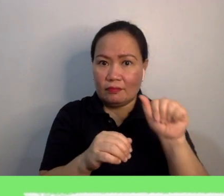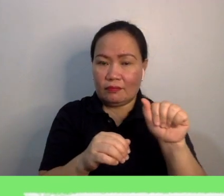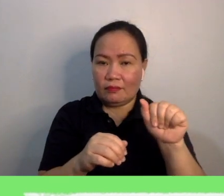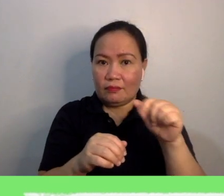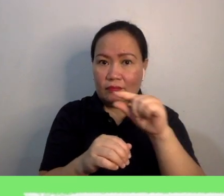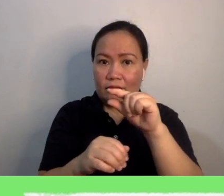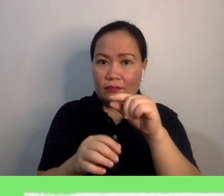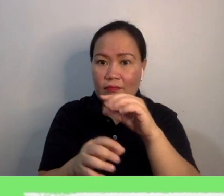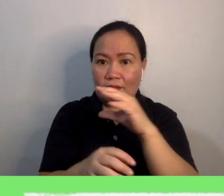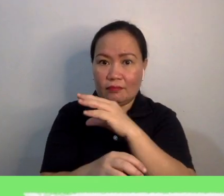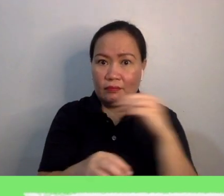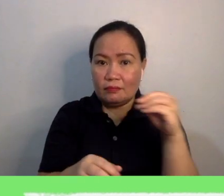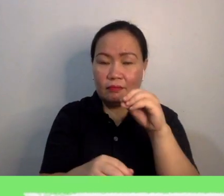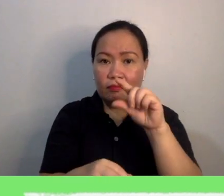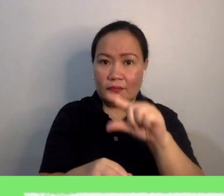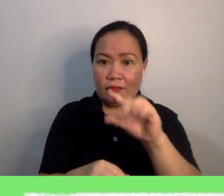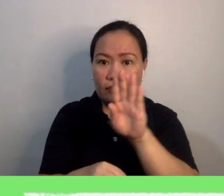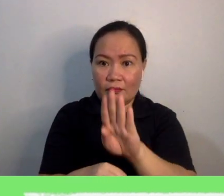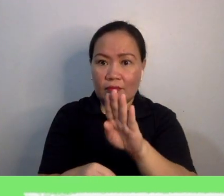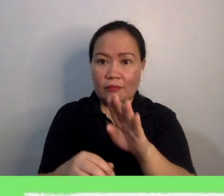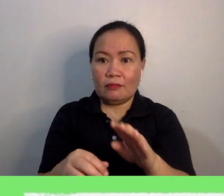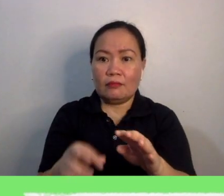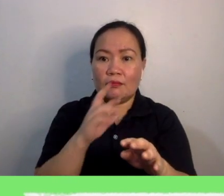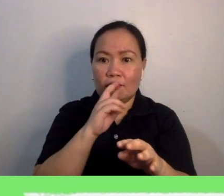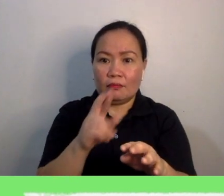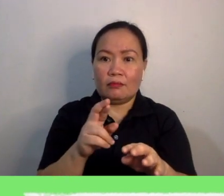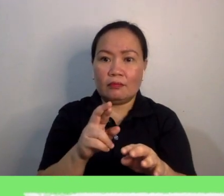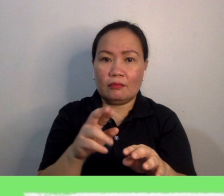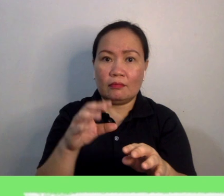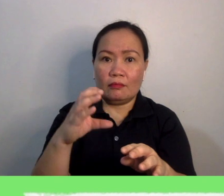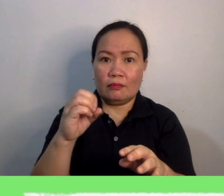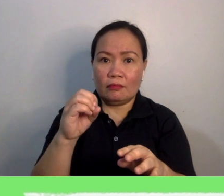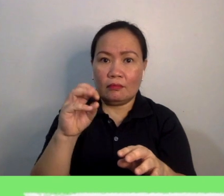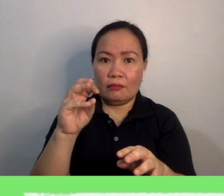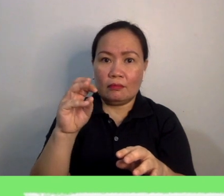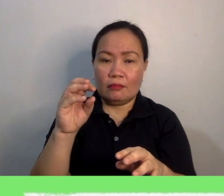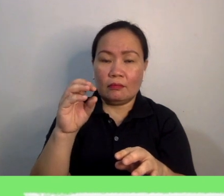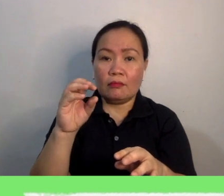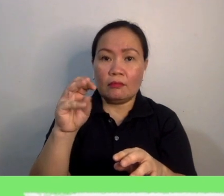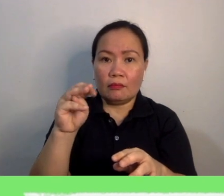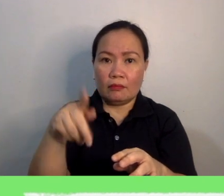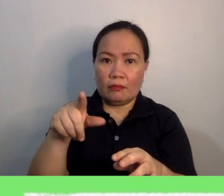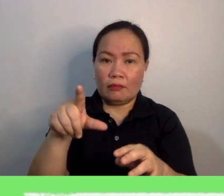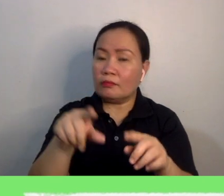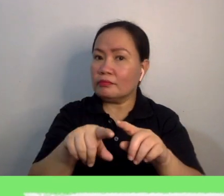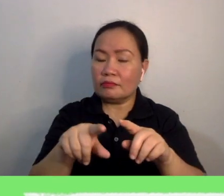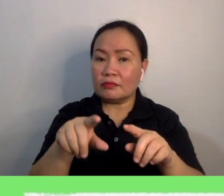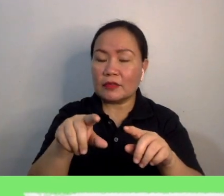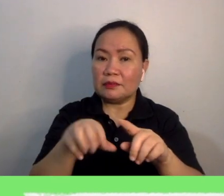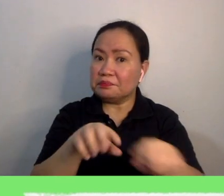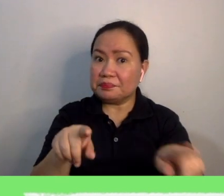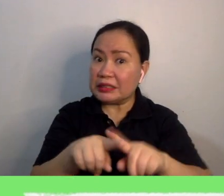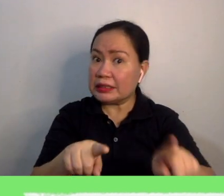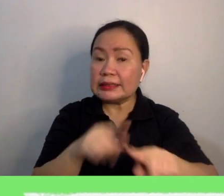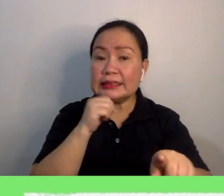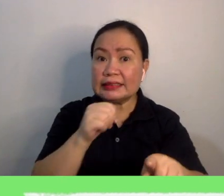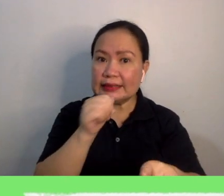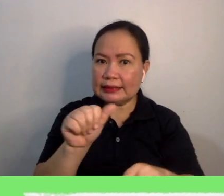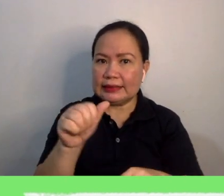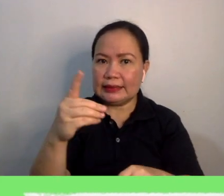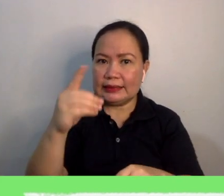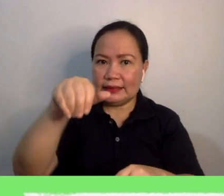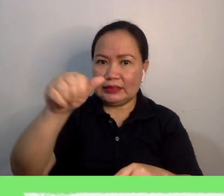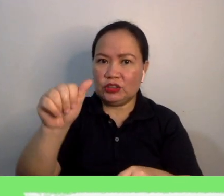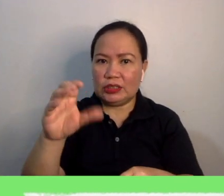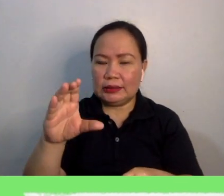B are complementary angles, but they are not adjacent. Okay? So, nare-relate na natin yung isang